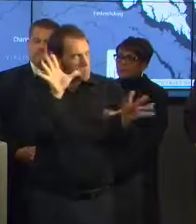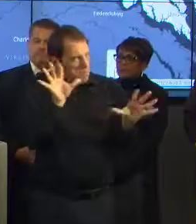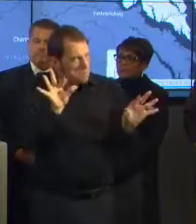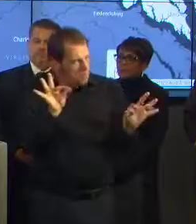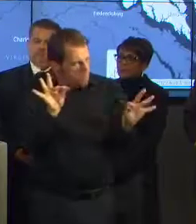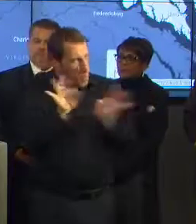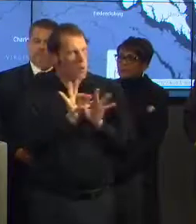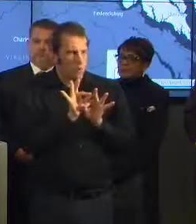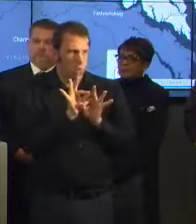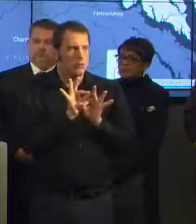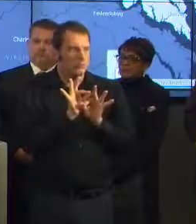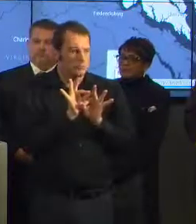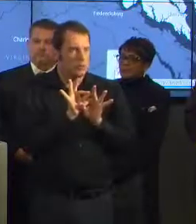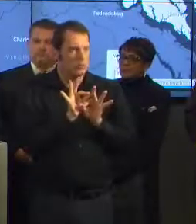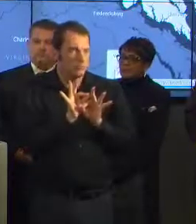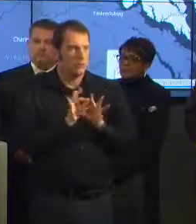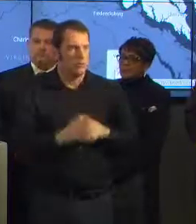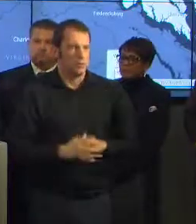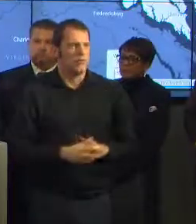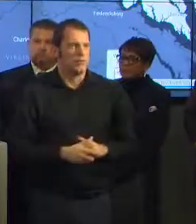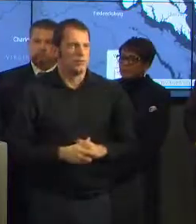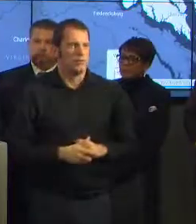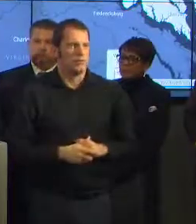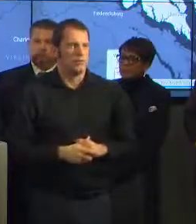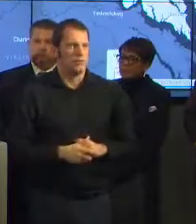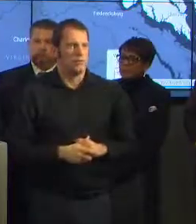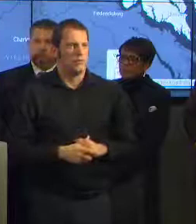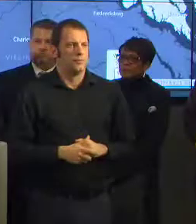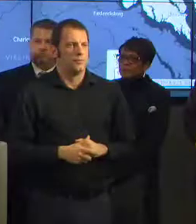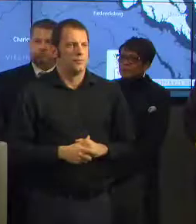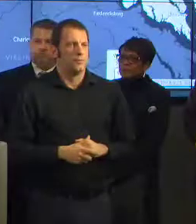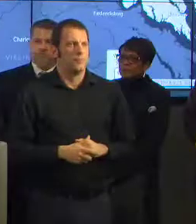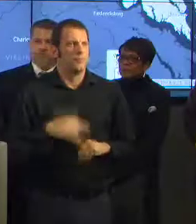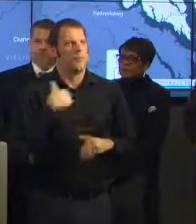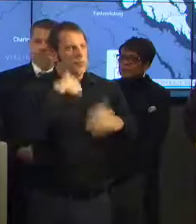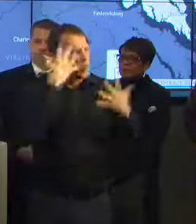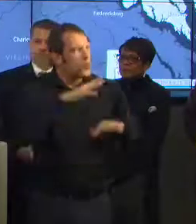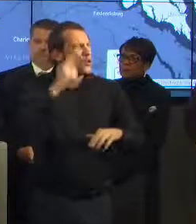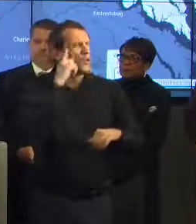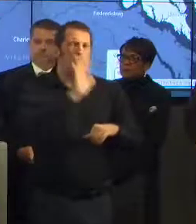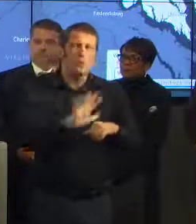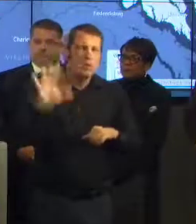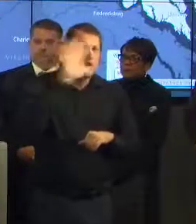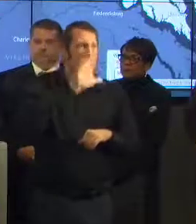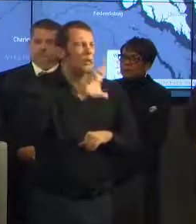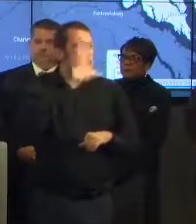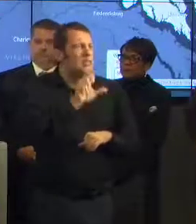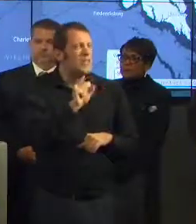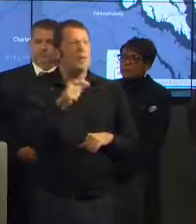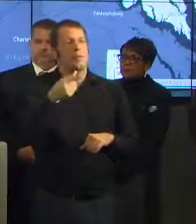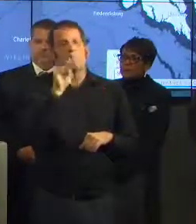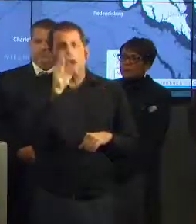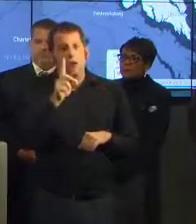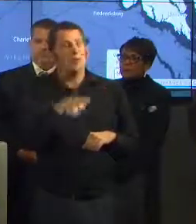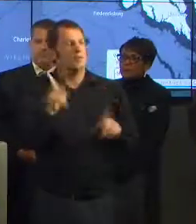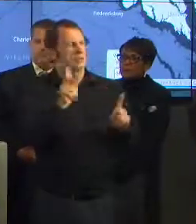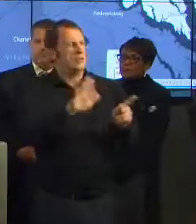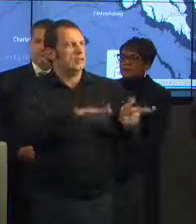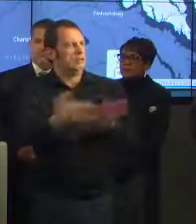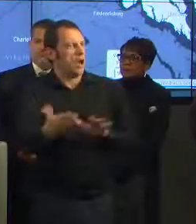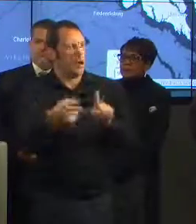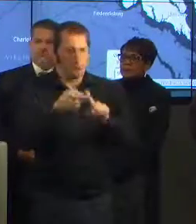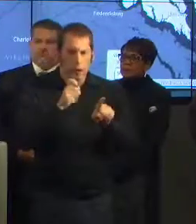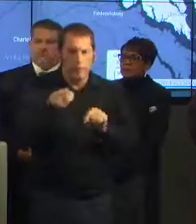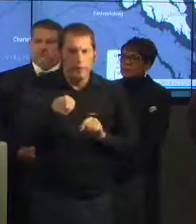nation and here in Maryland because of this opioid crisis, and it's alarming. In my assessment, it's clear to me that under